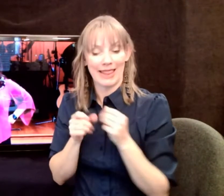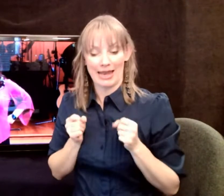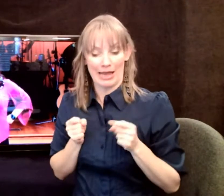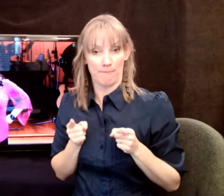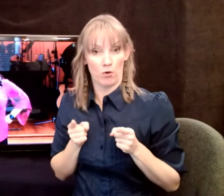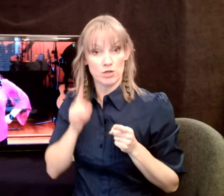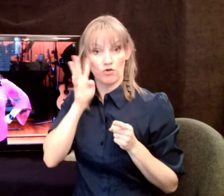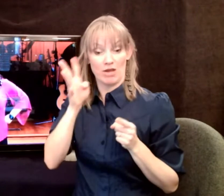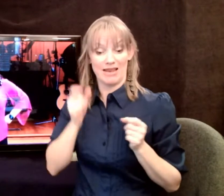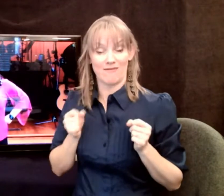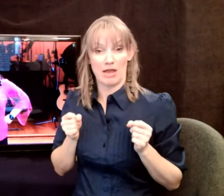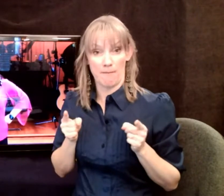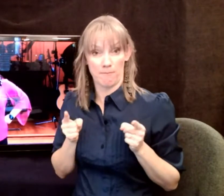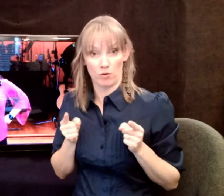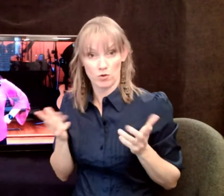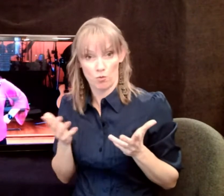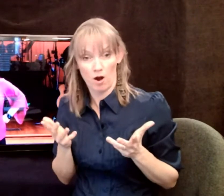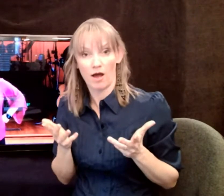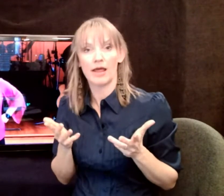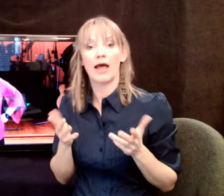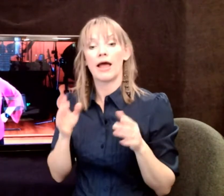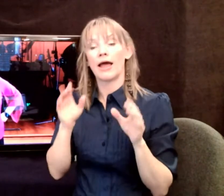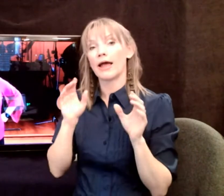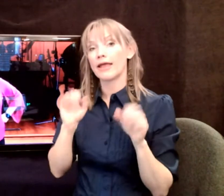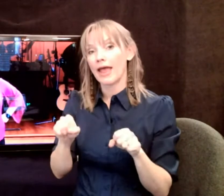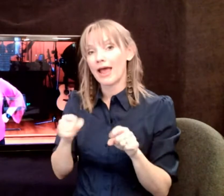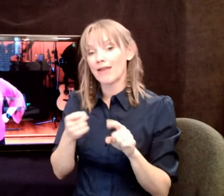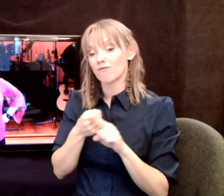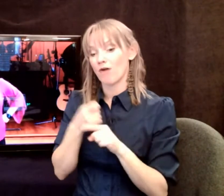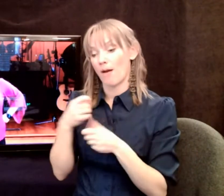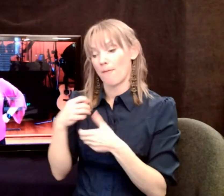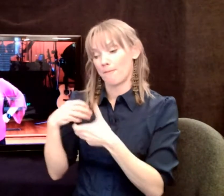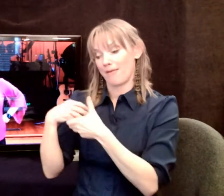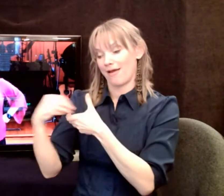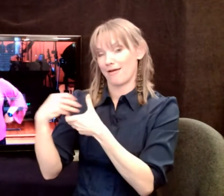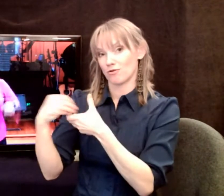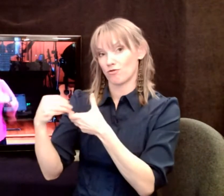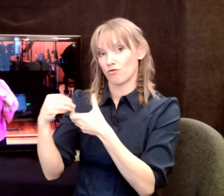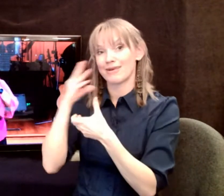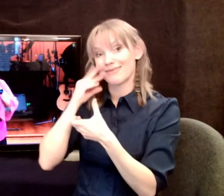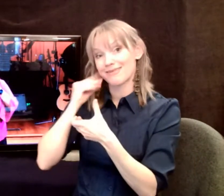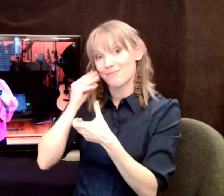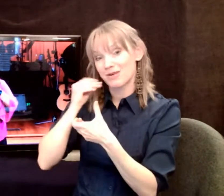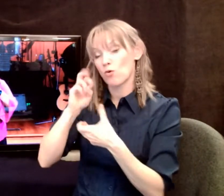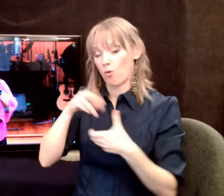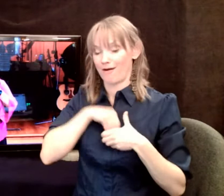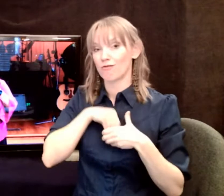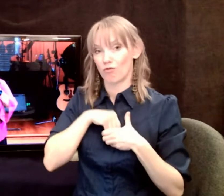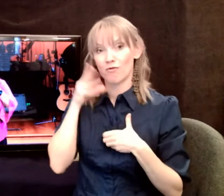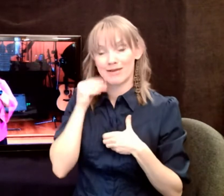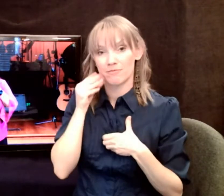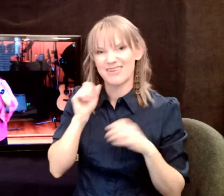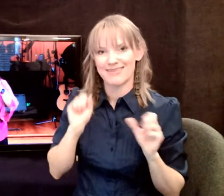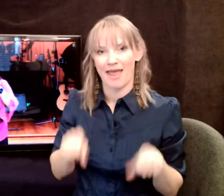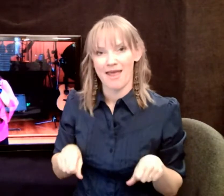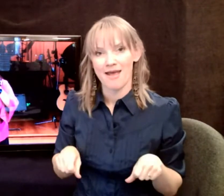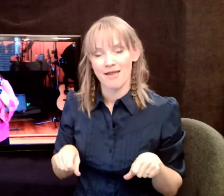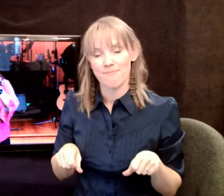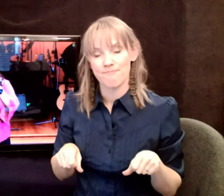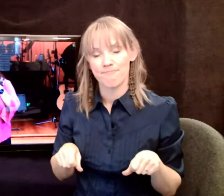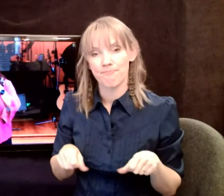impulse, can arise from an external experience or an internal experience. Because I certainly